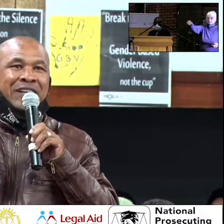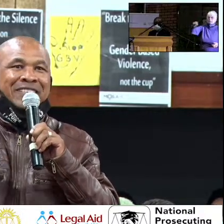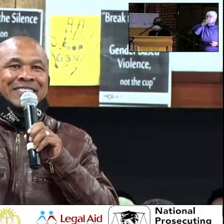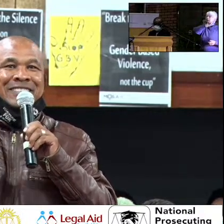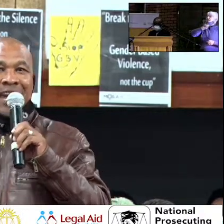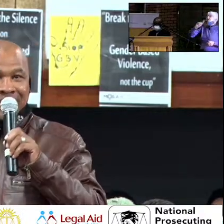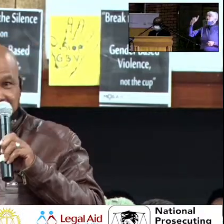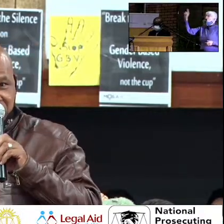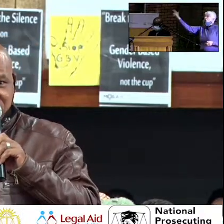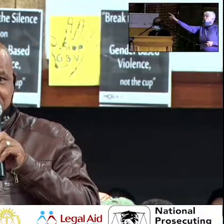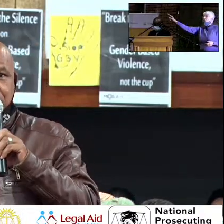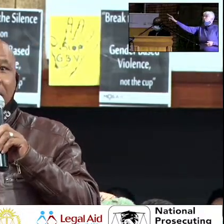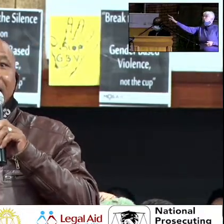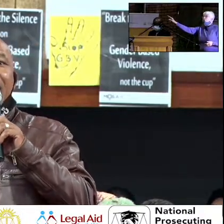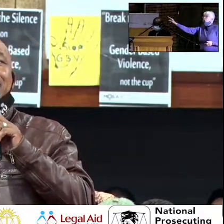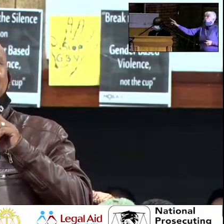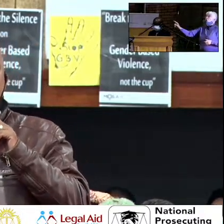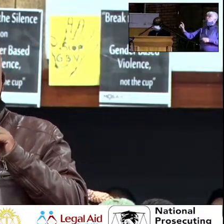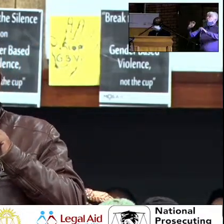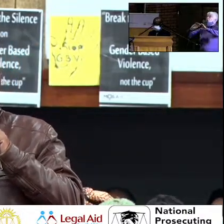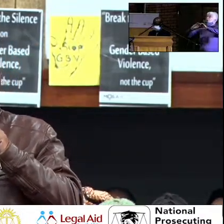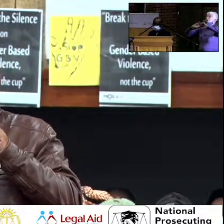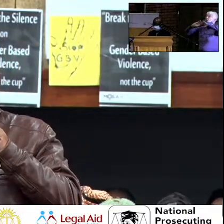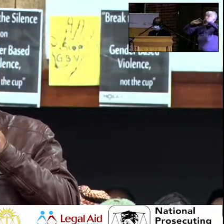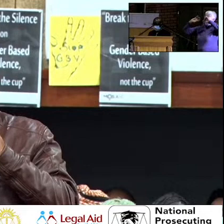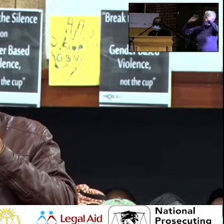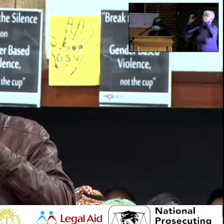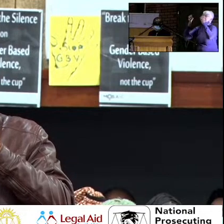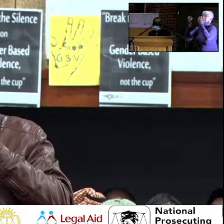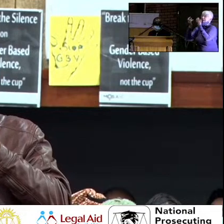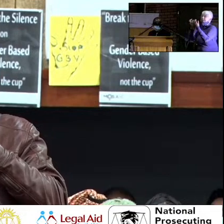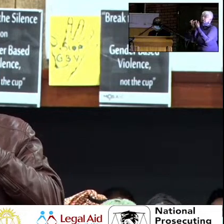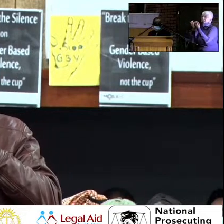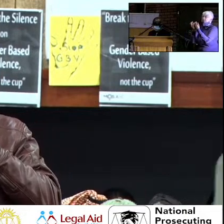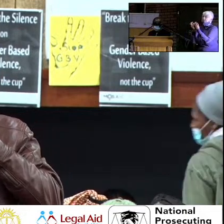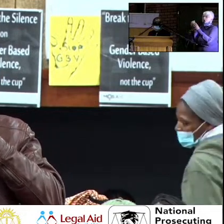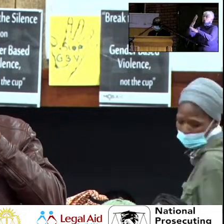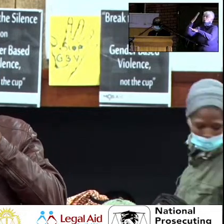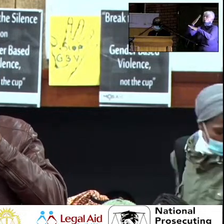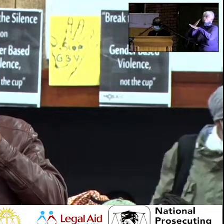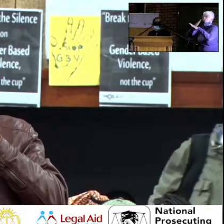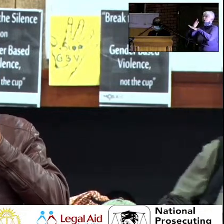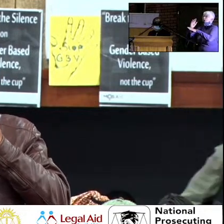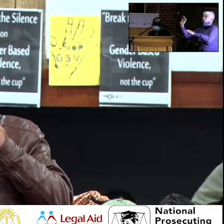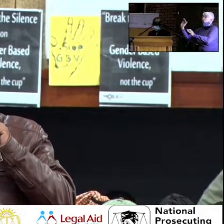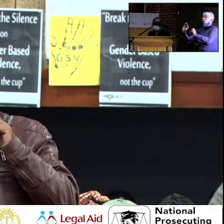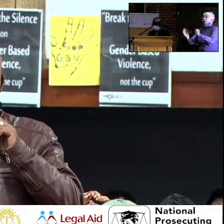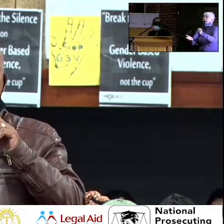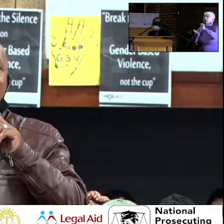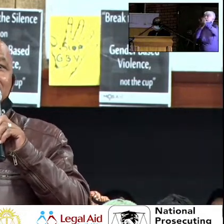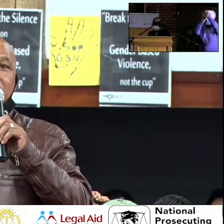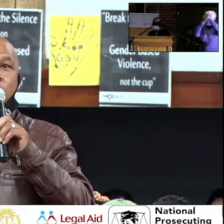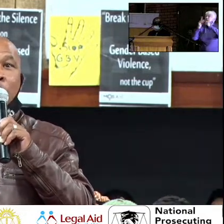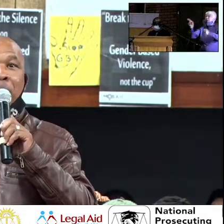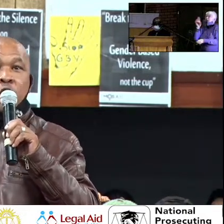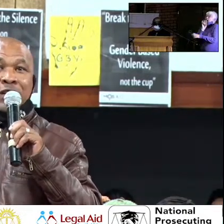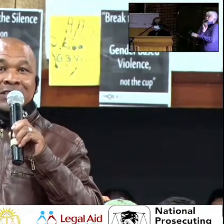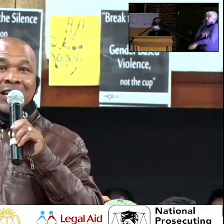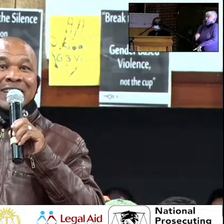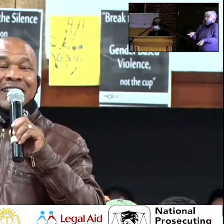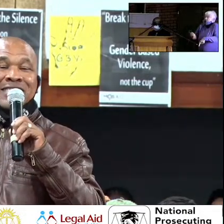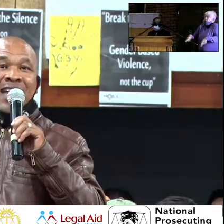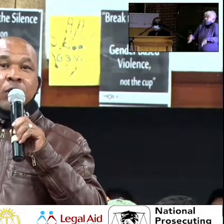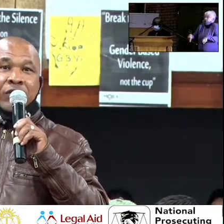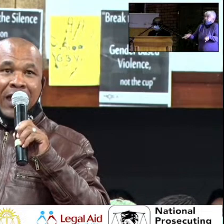of the detectives at Delft Police Station. It is so bad that we as the